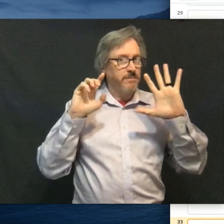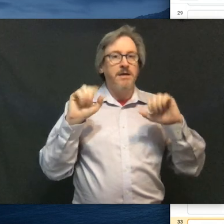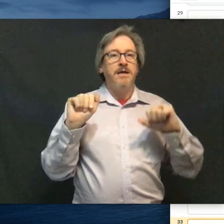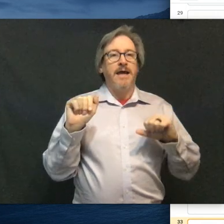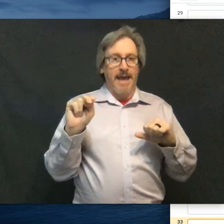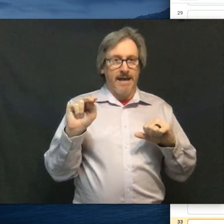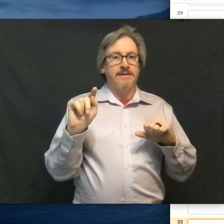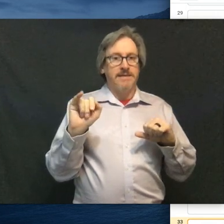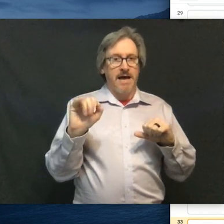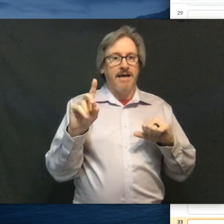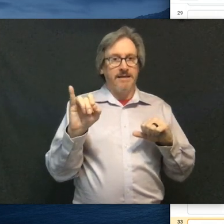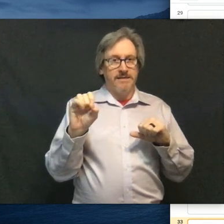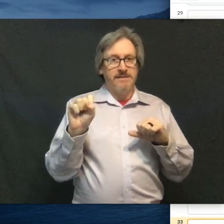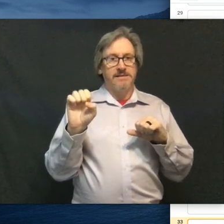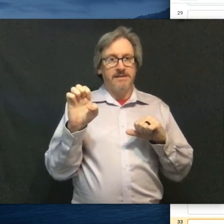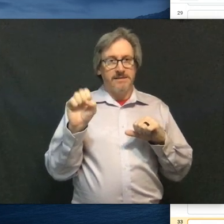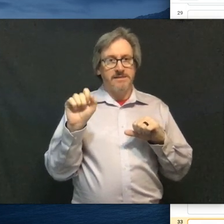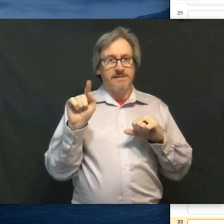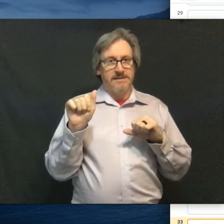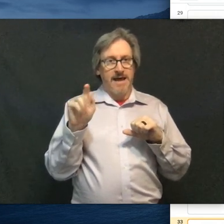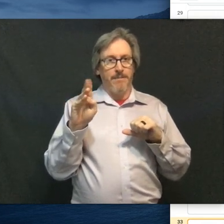ANTIDIS.